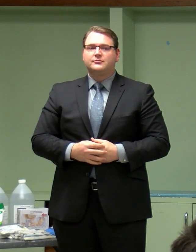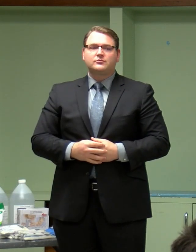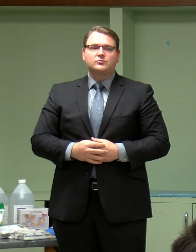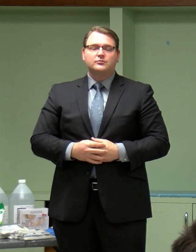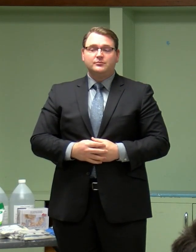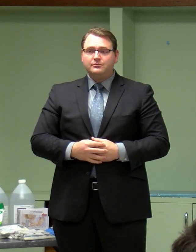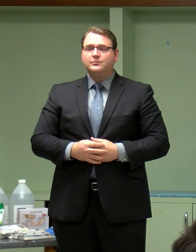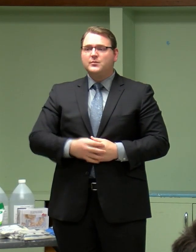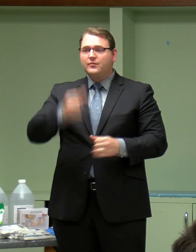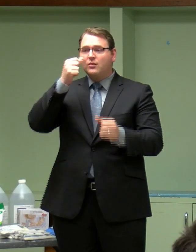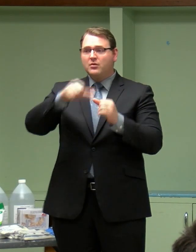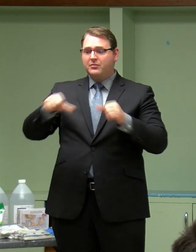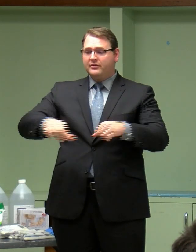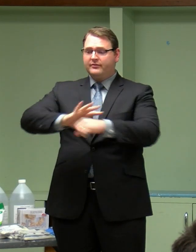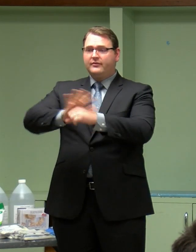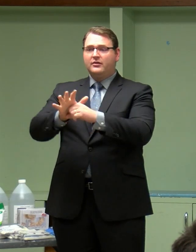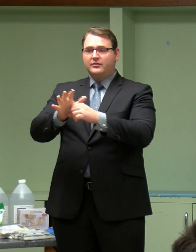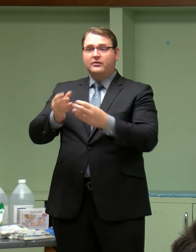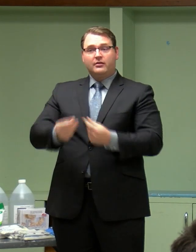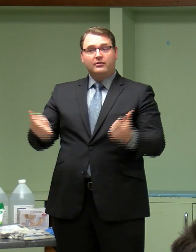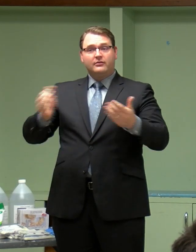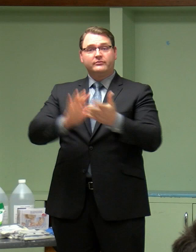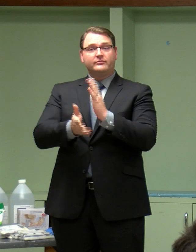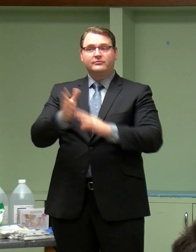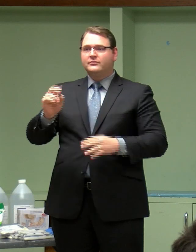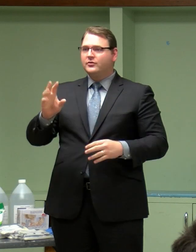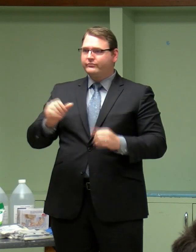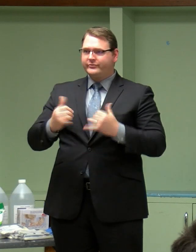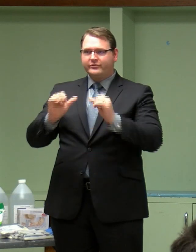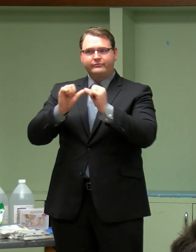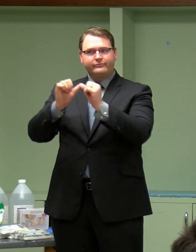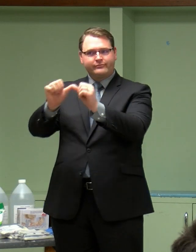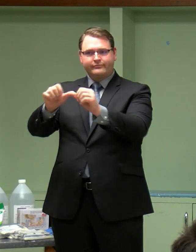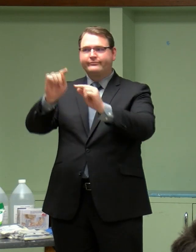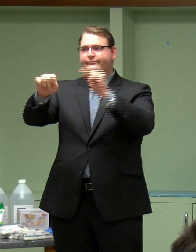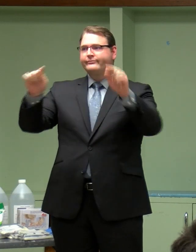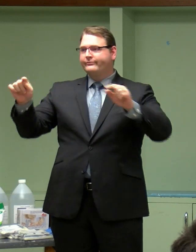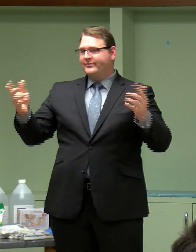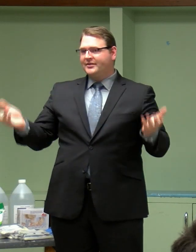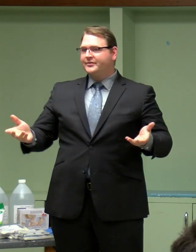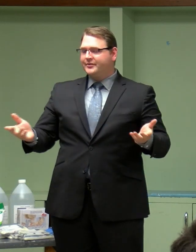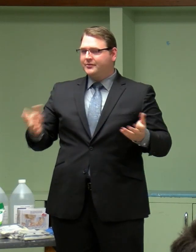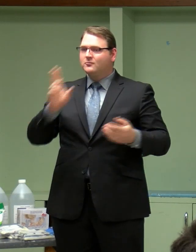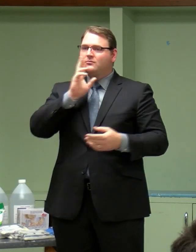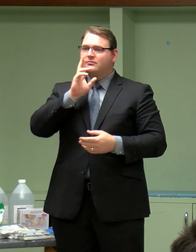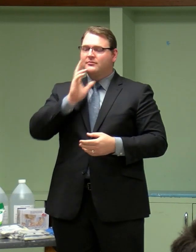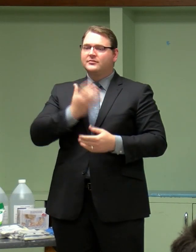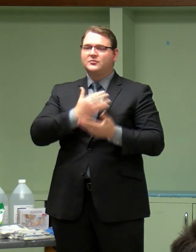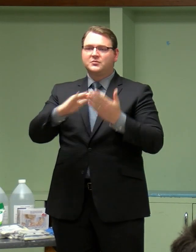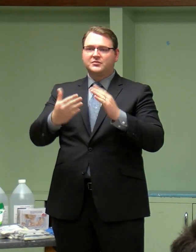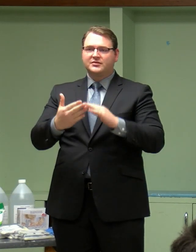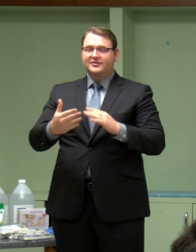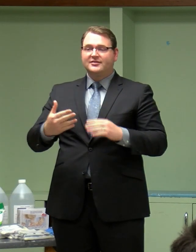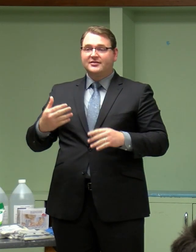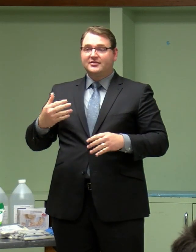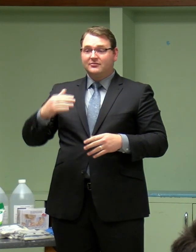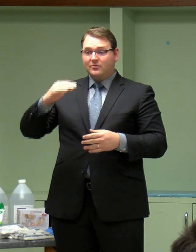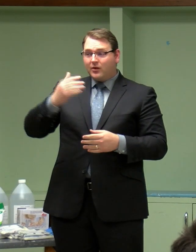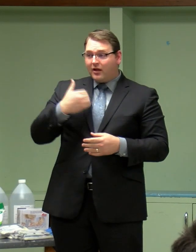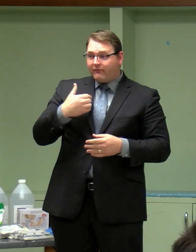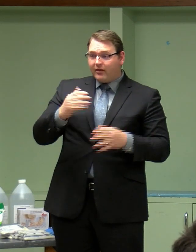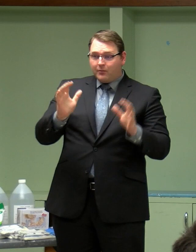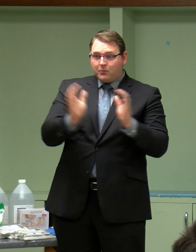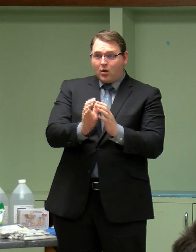is still prevalent in our community, and as and the numbers are low because we've acted, and we've been very